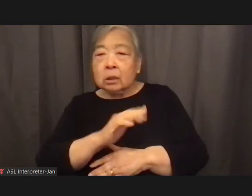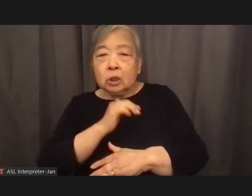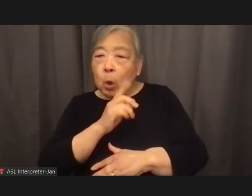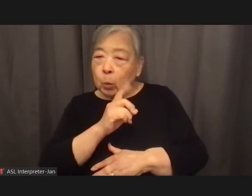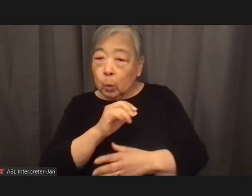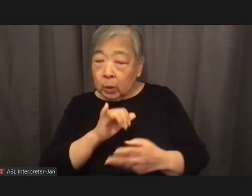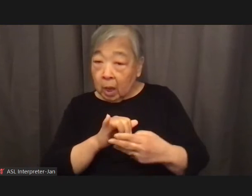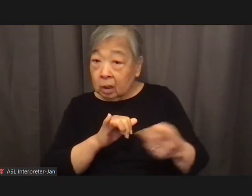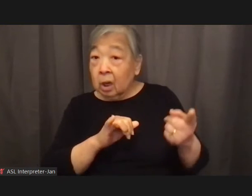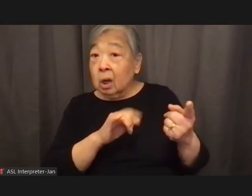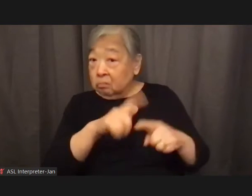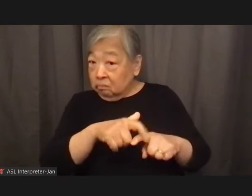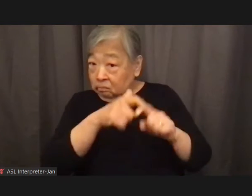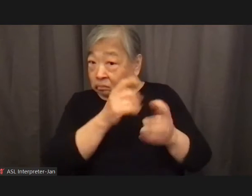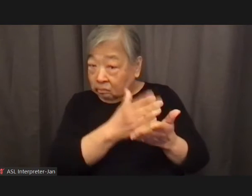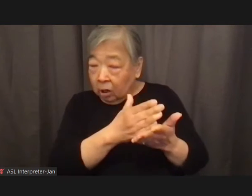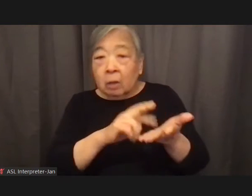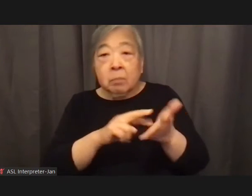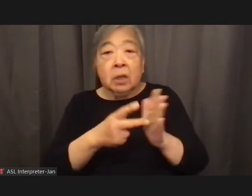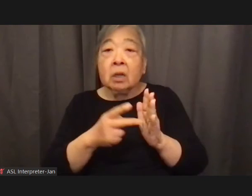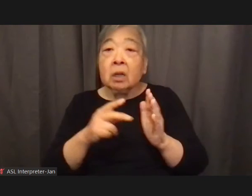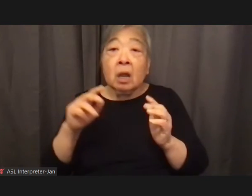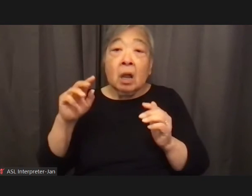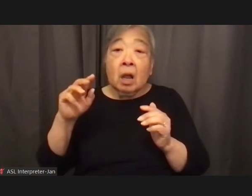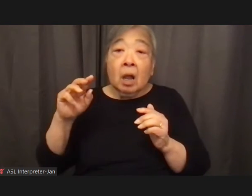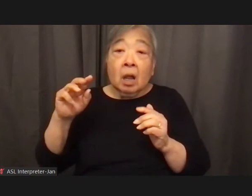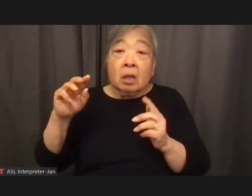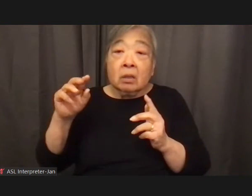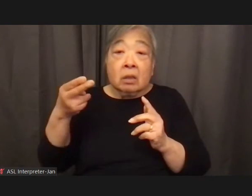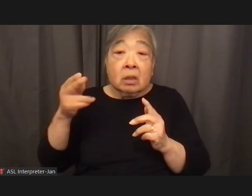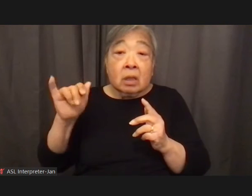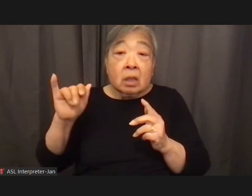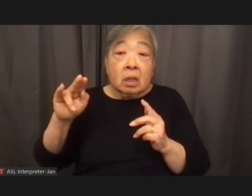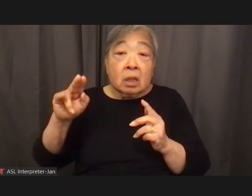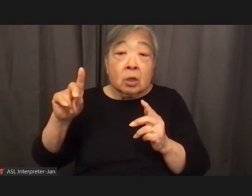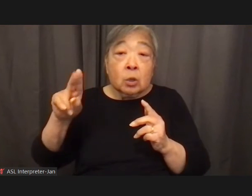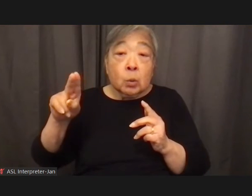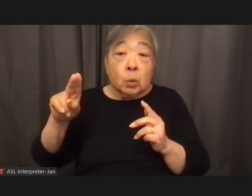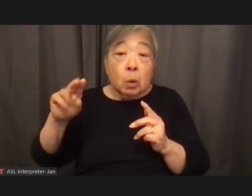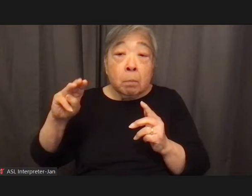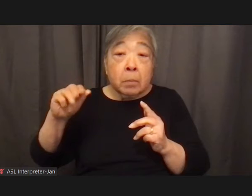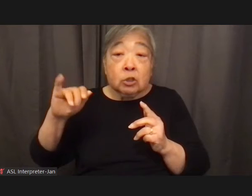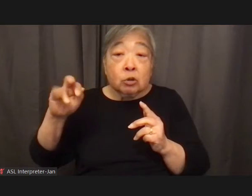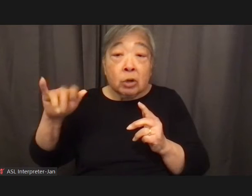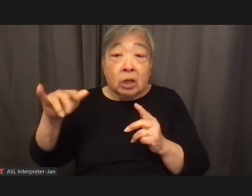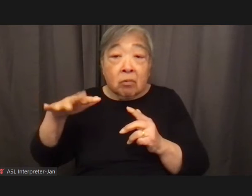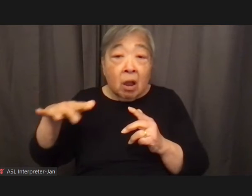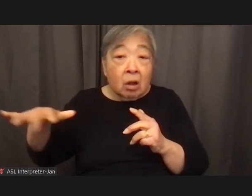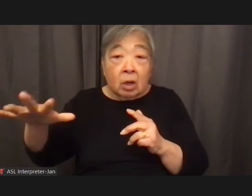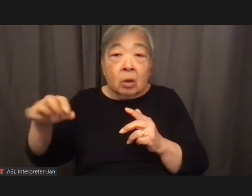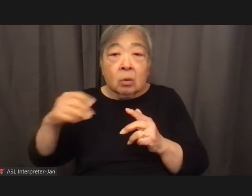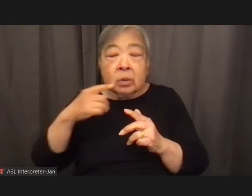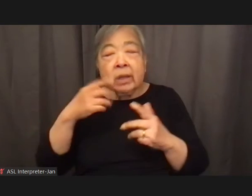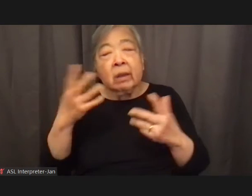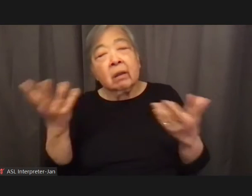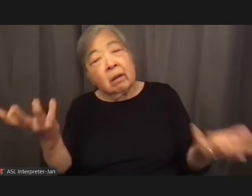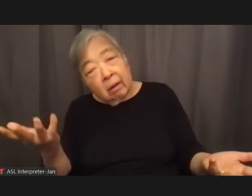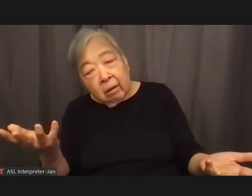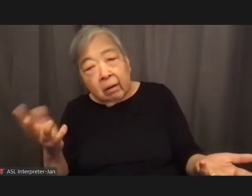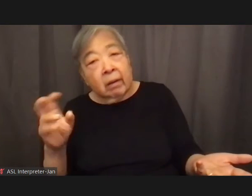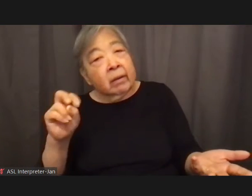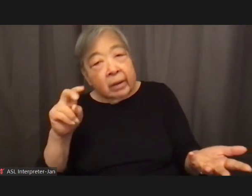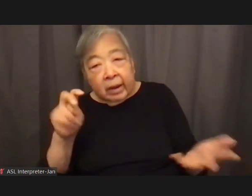that, the Hindu majority that surrounds the village, the hamlet, will say, okay, even the Americans don't want